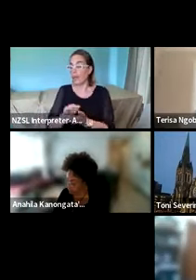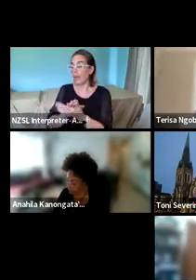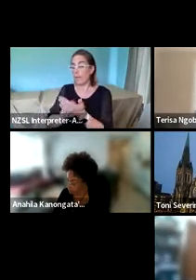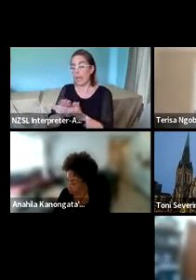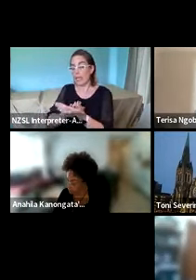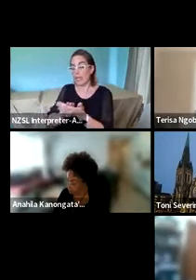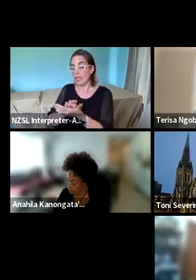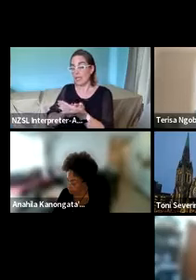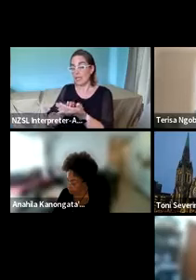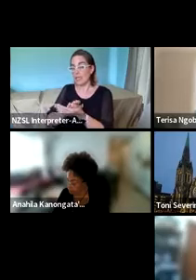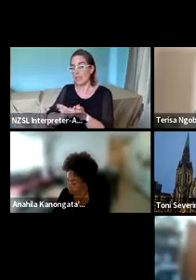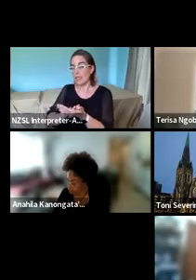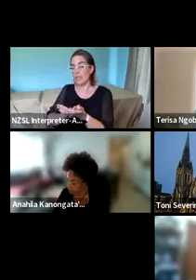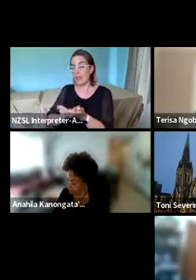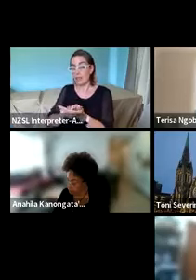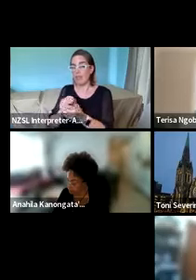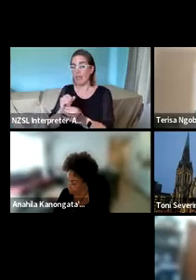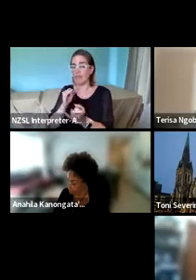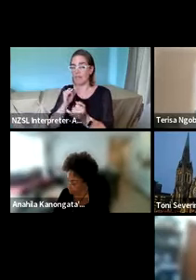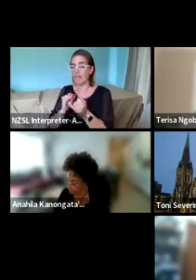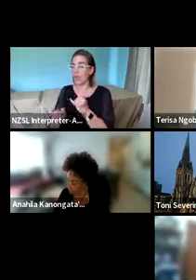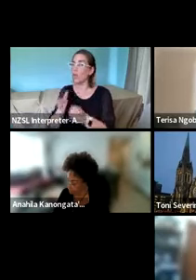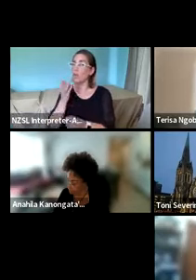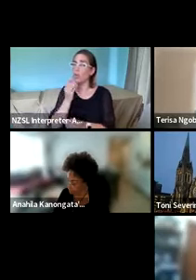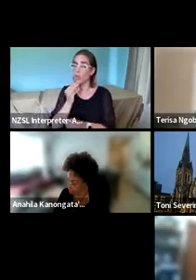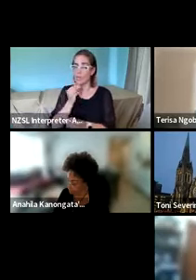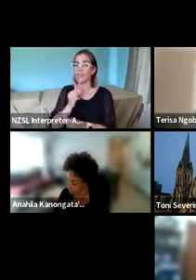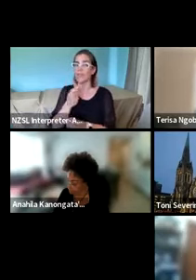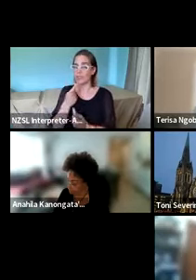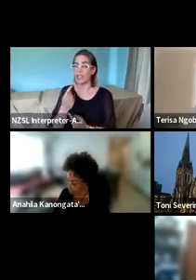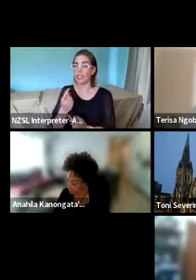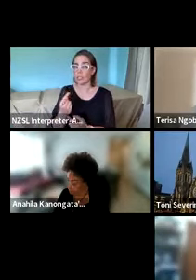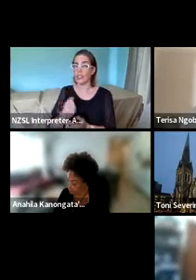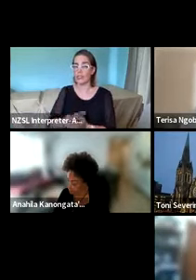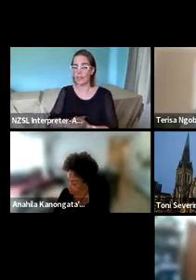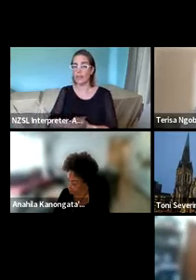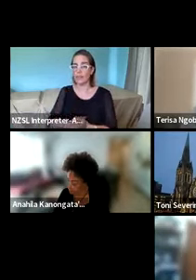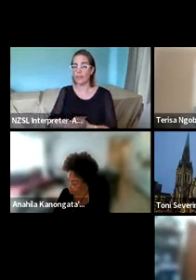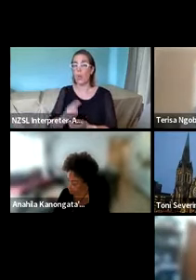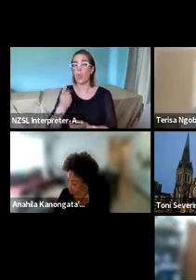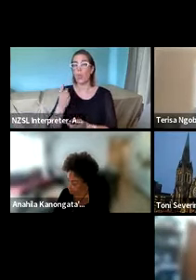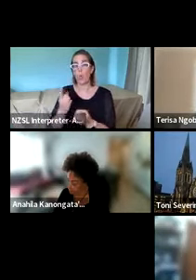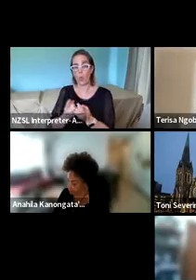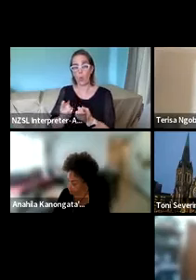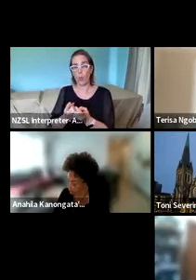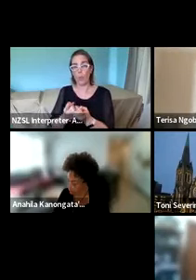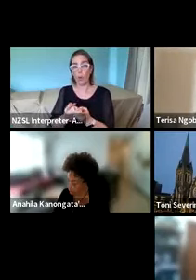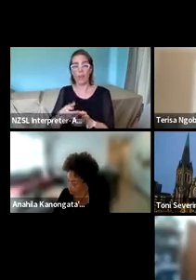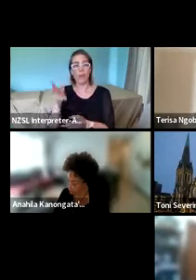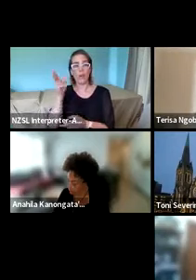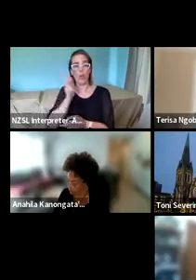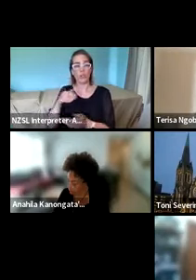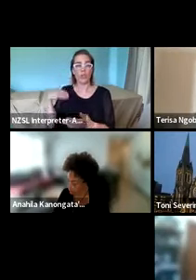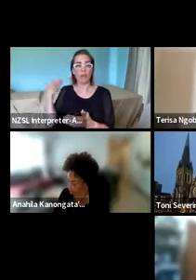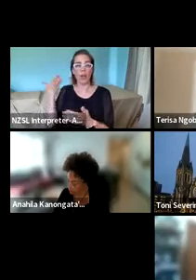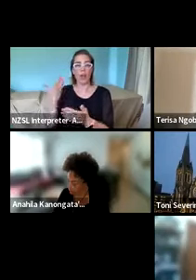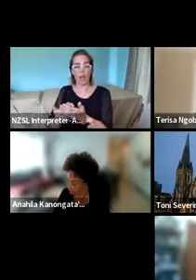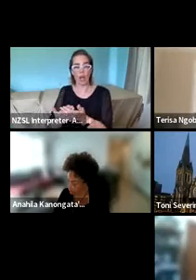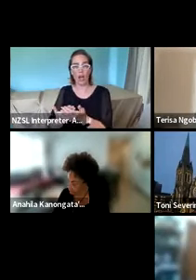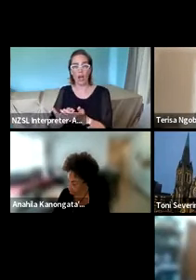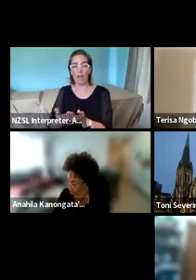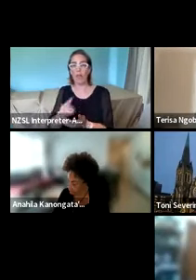I guess that's a really useful suggestion, in that one of the things that we've heard is about this